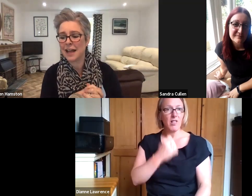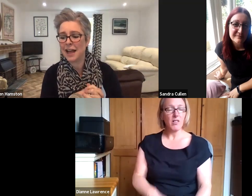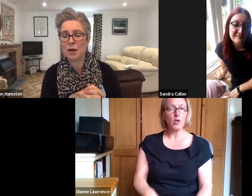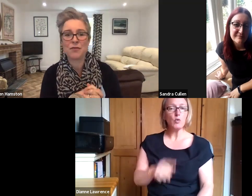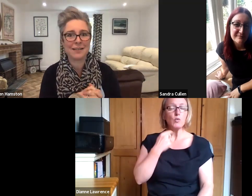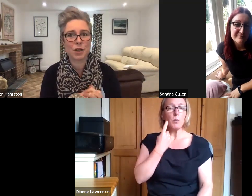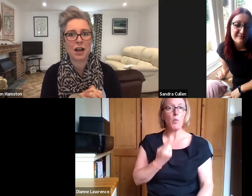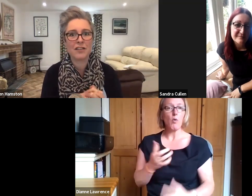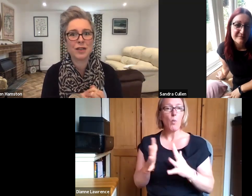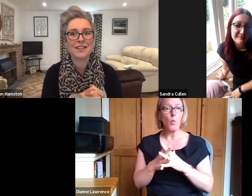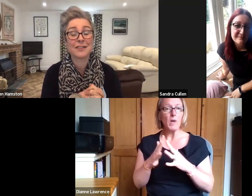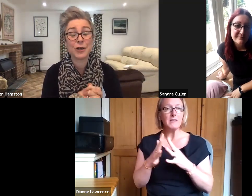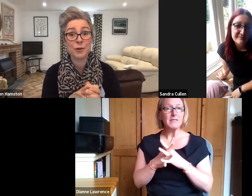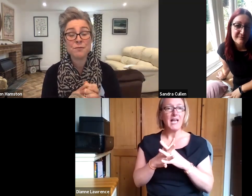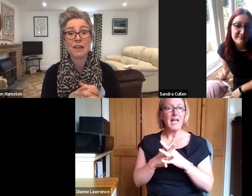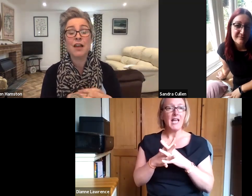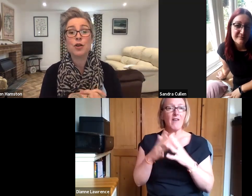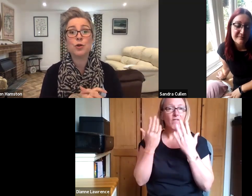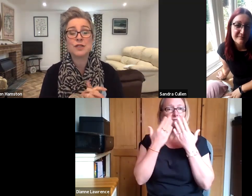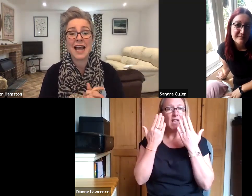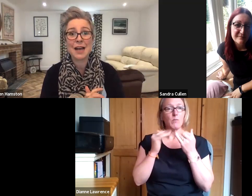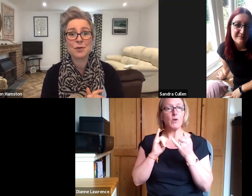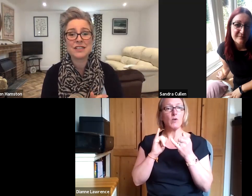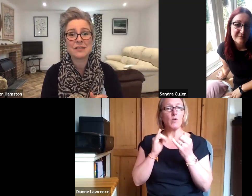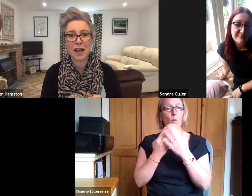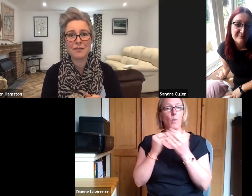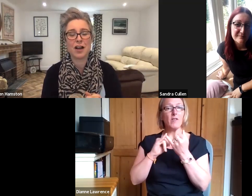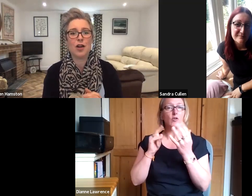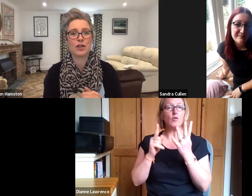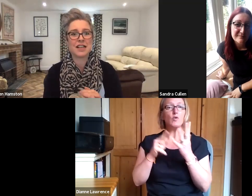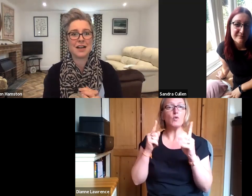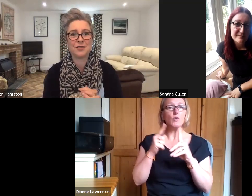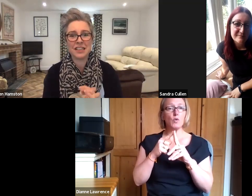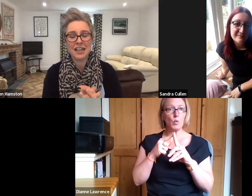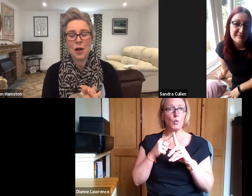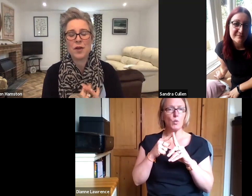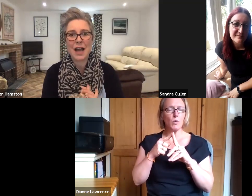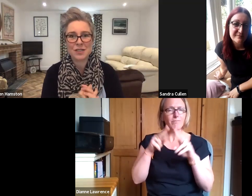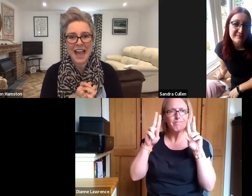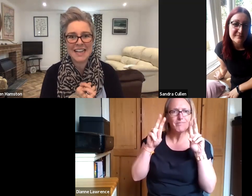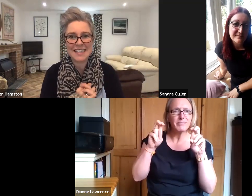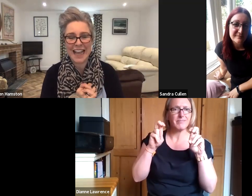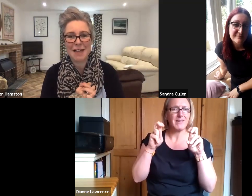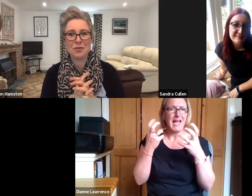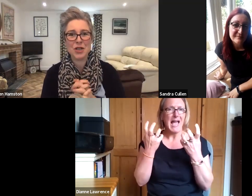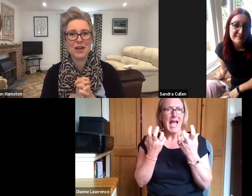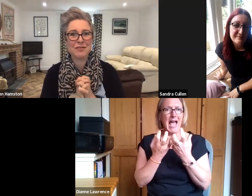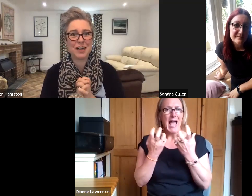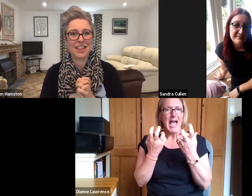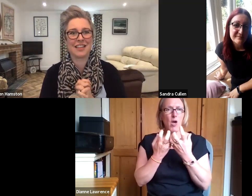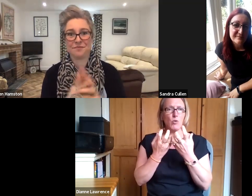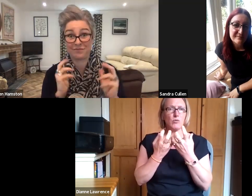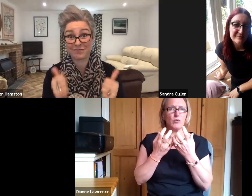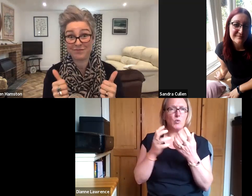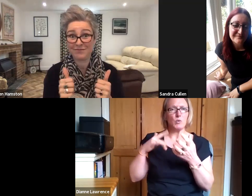is a Facebook Live with Sue called How to Survive Lockdown Without Hating Everyone You Live